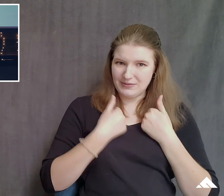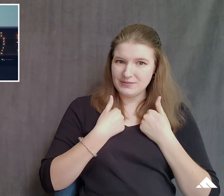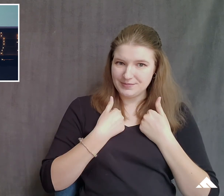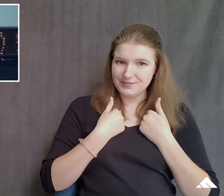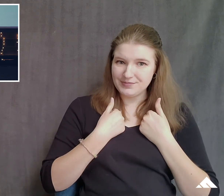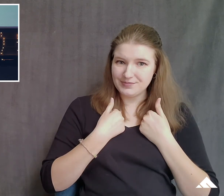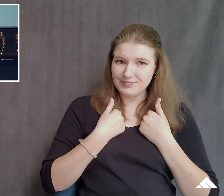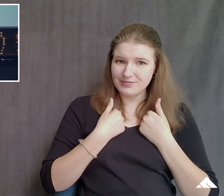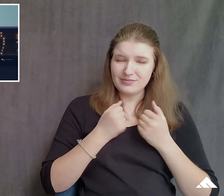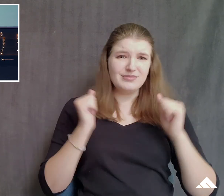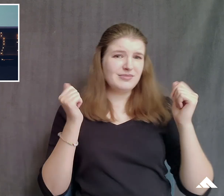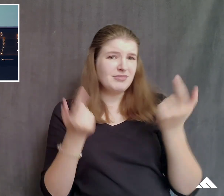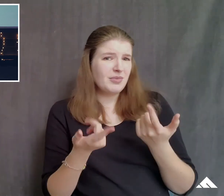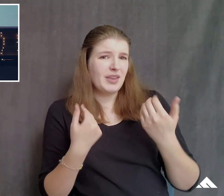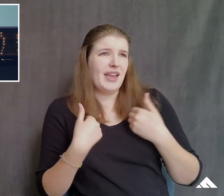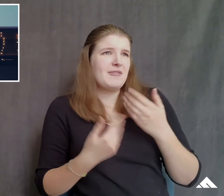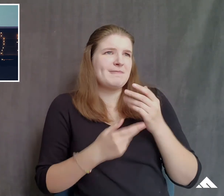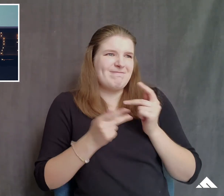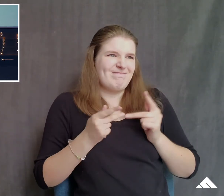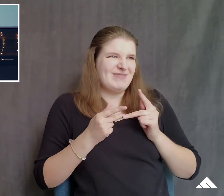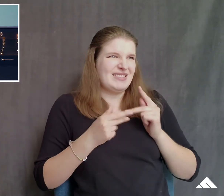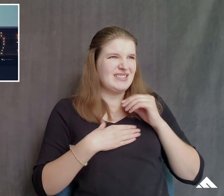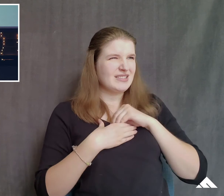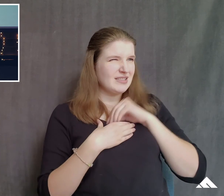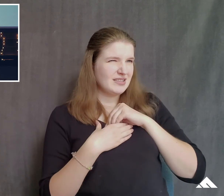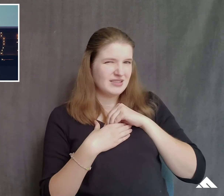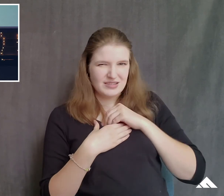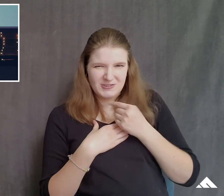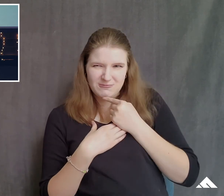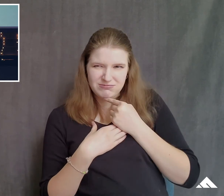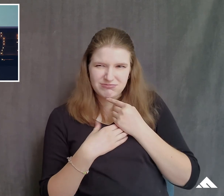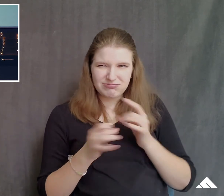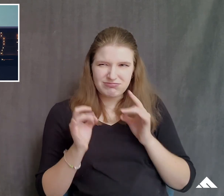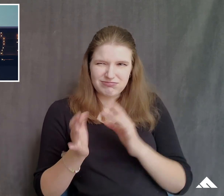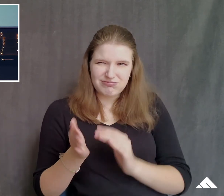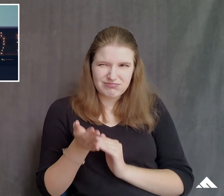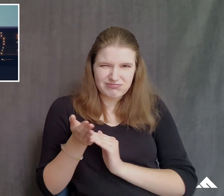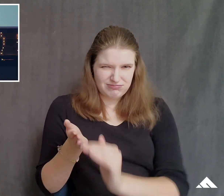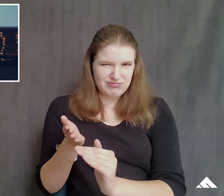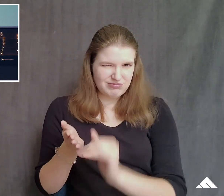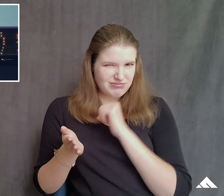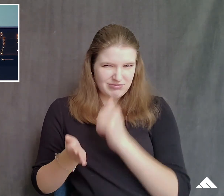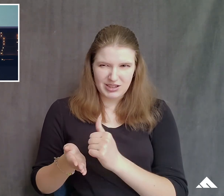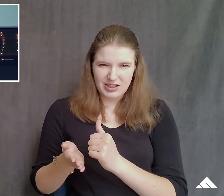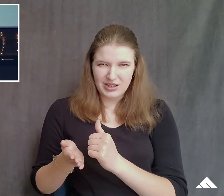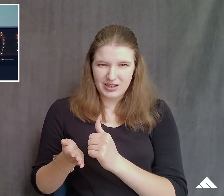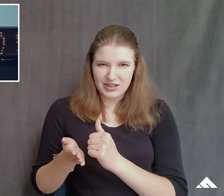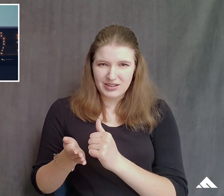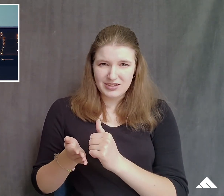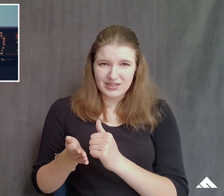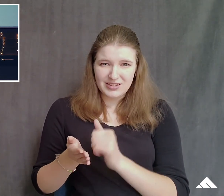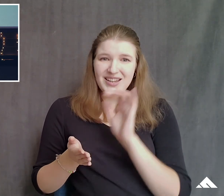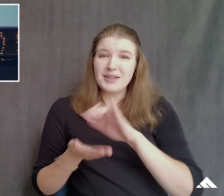Just about everybody has some place in their soul where there's unforgiveness, resentment, and bitterness. And that unforgiveness and